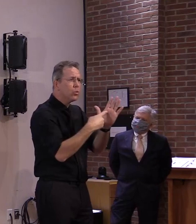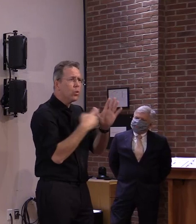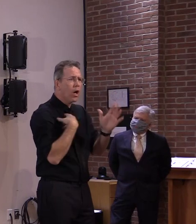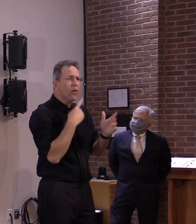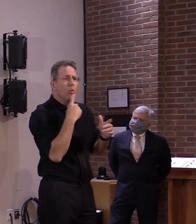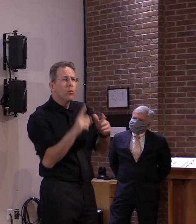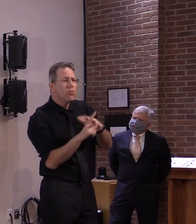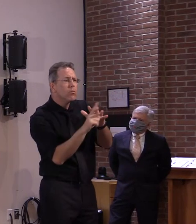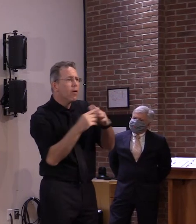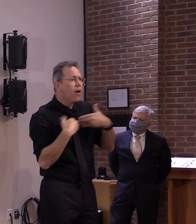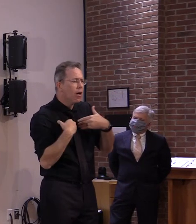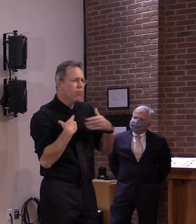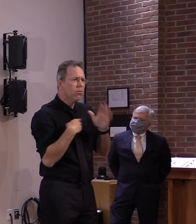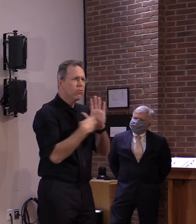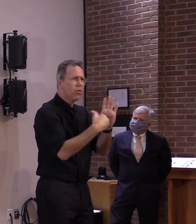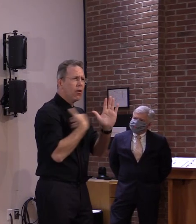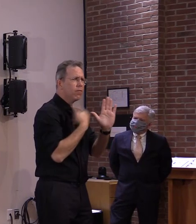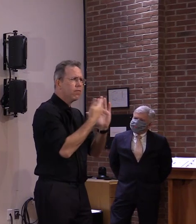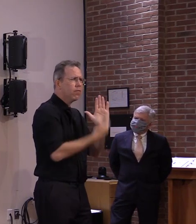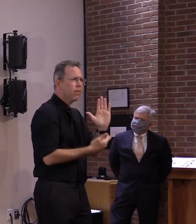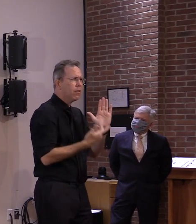I'm not sure what the legislator is getting at.